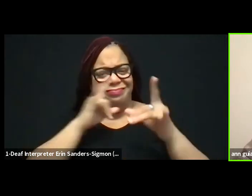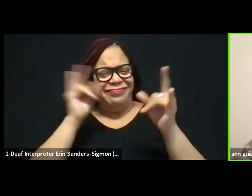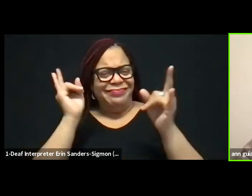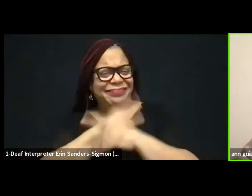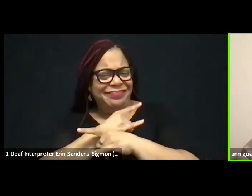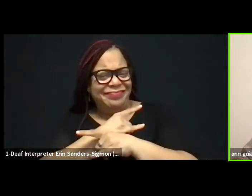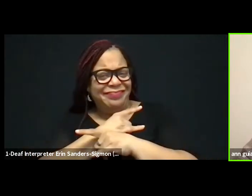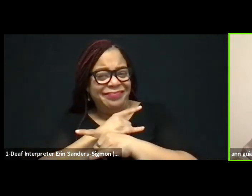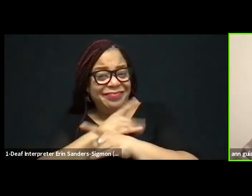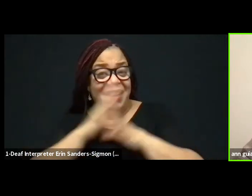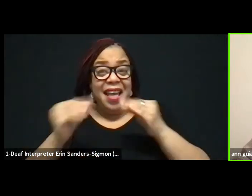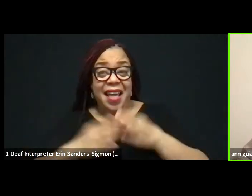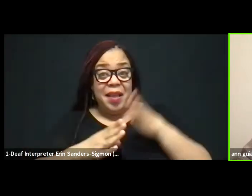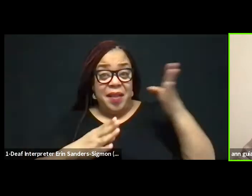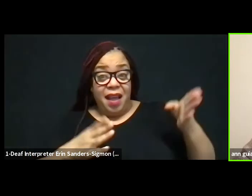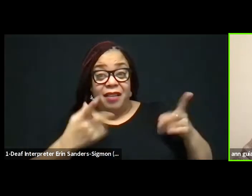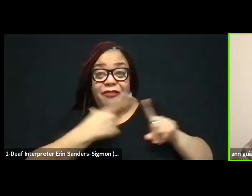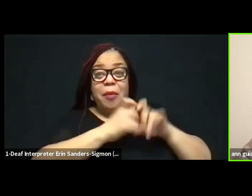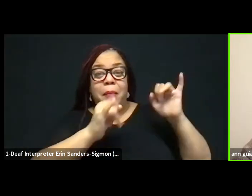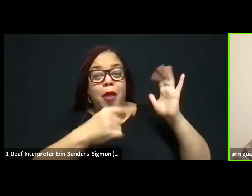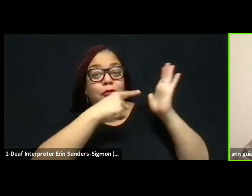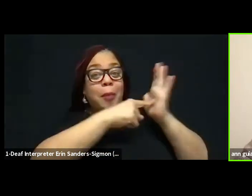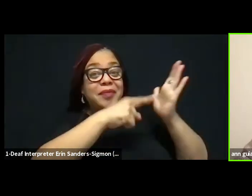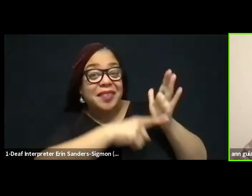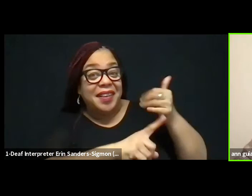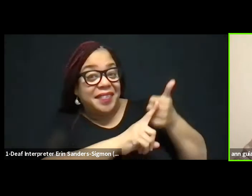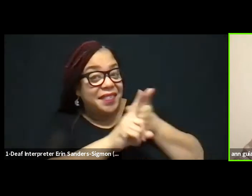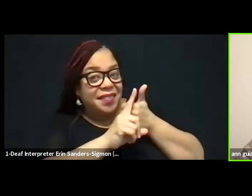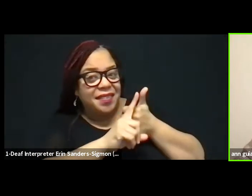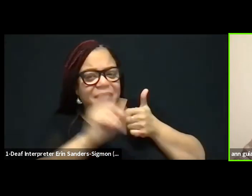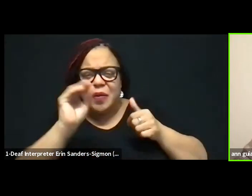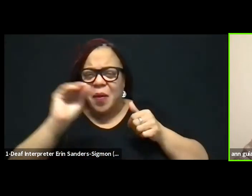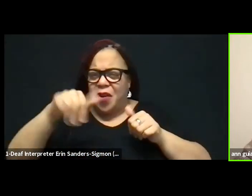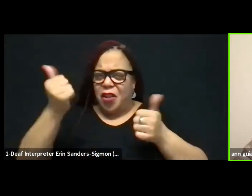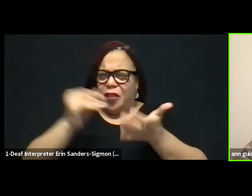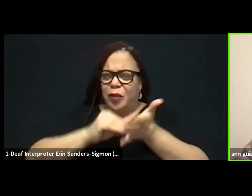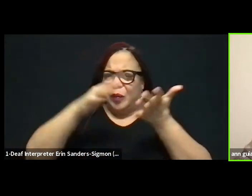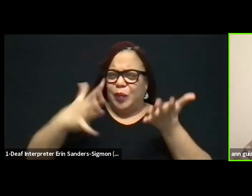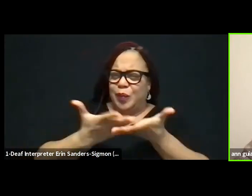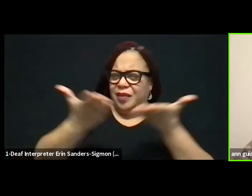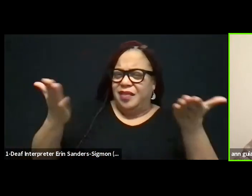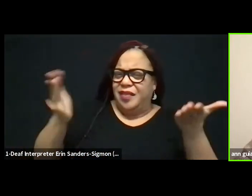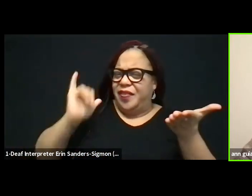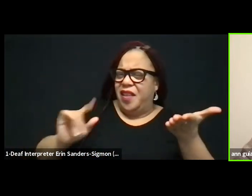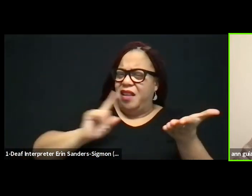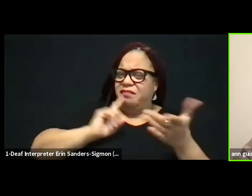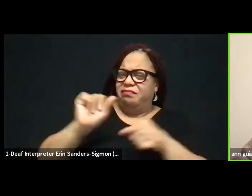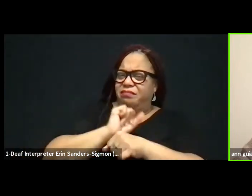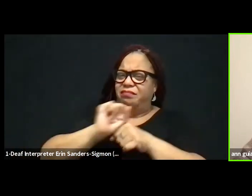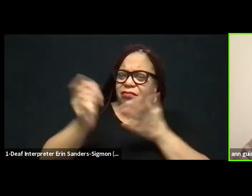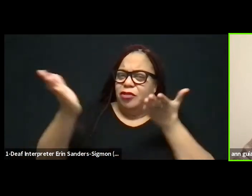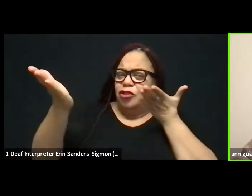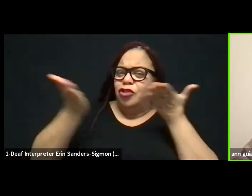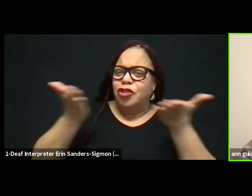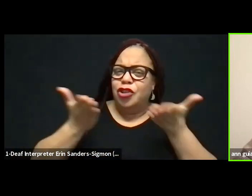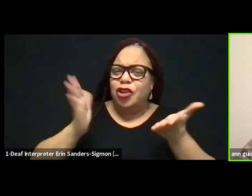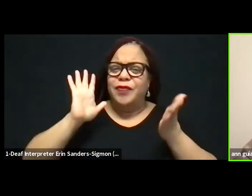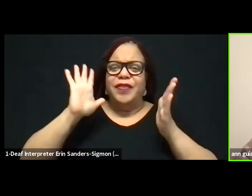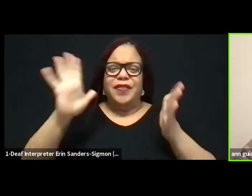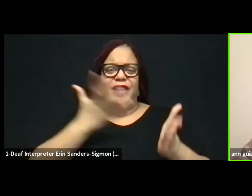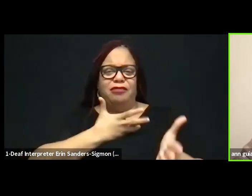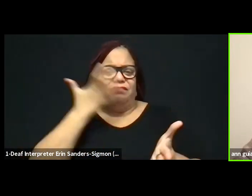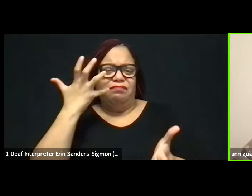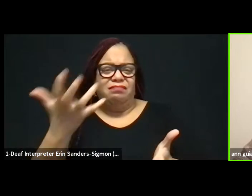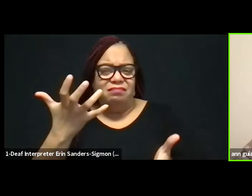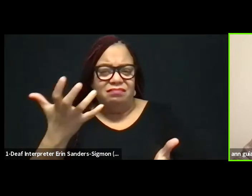serving their voices and being in a table to decide these plans, right? And some of the budgets that